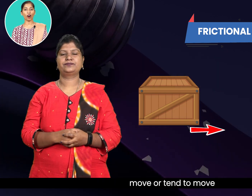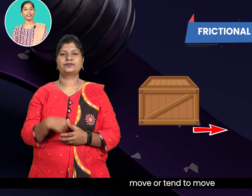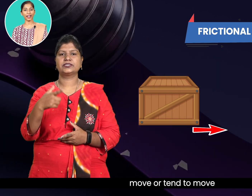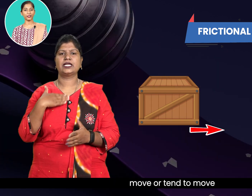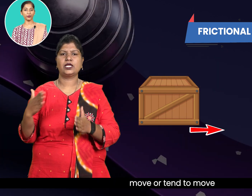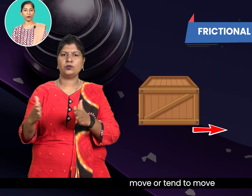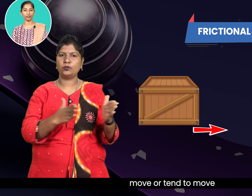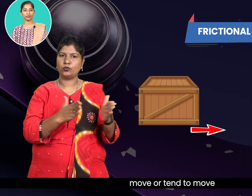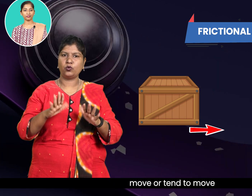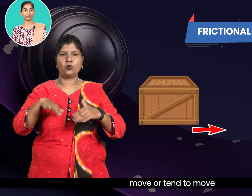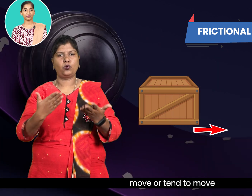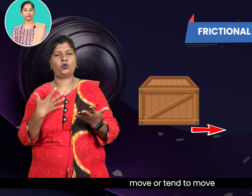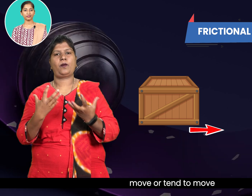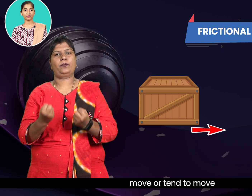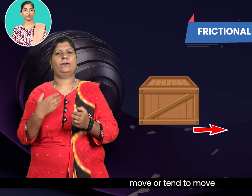move or tend to move